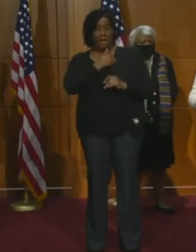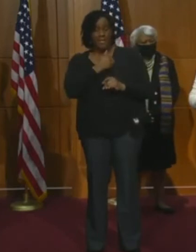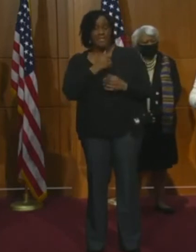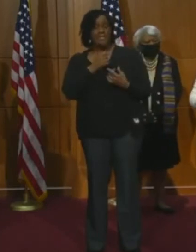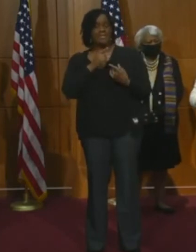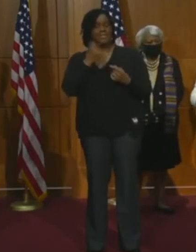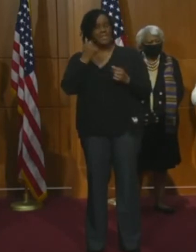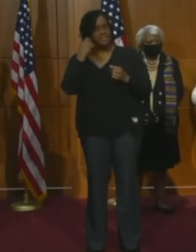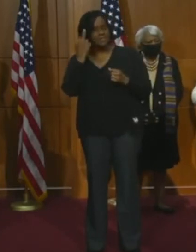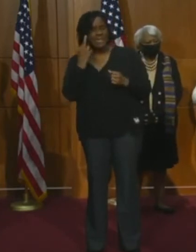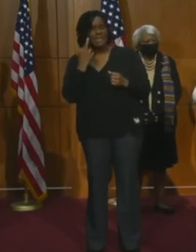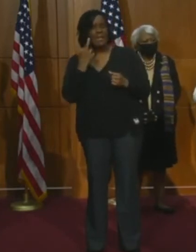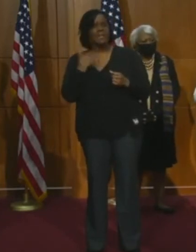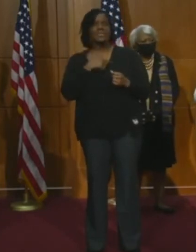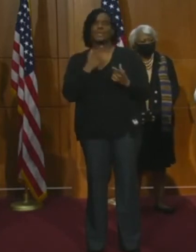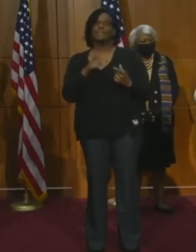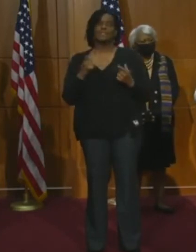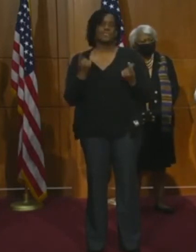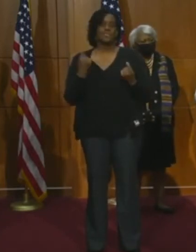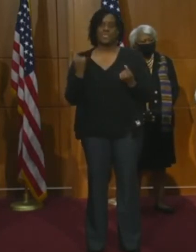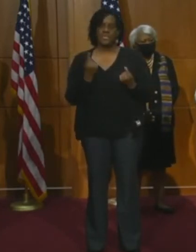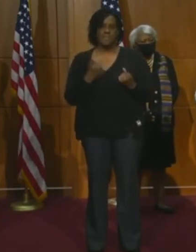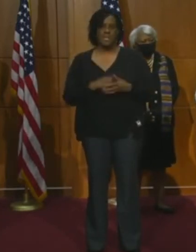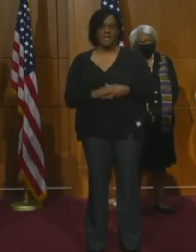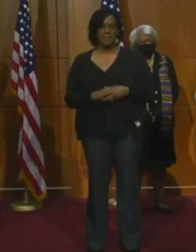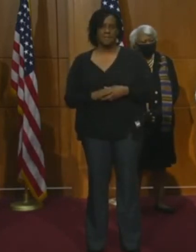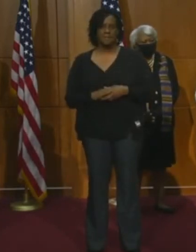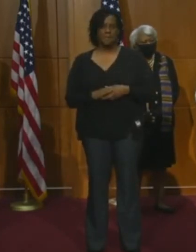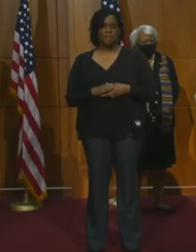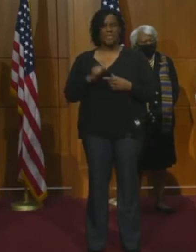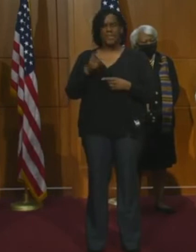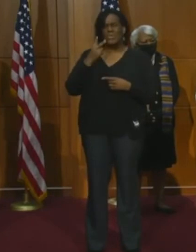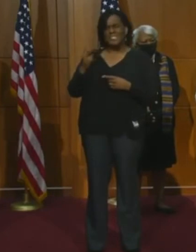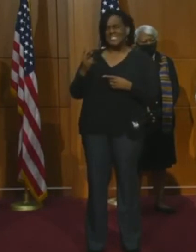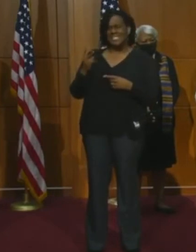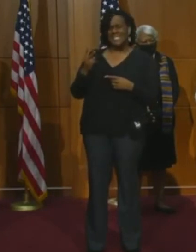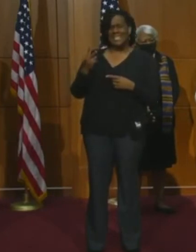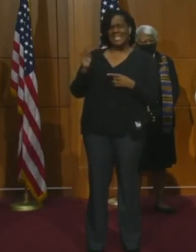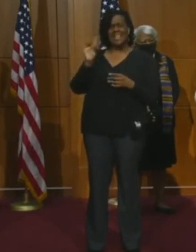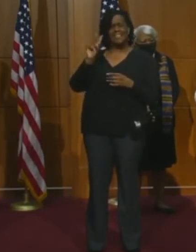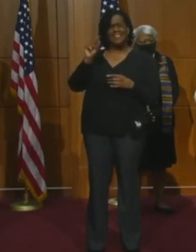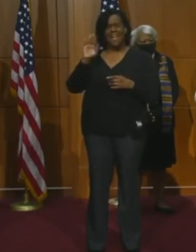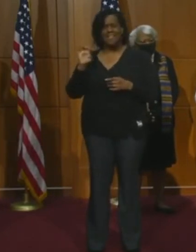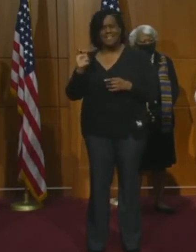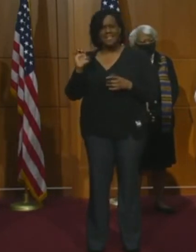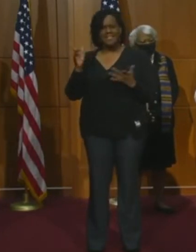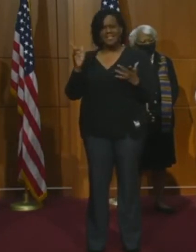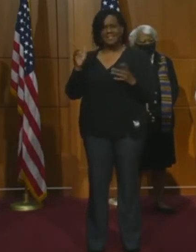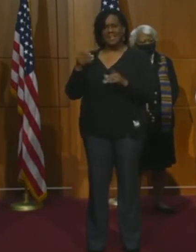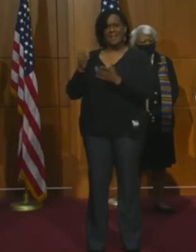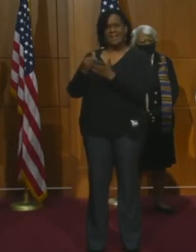to realize we have to do something when we see such unmitigated violence